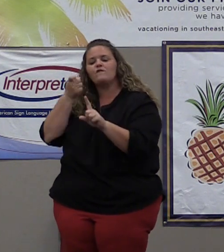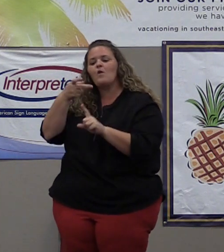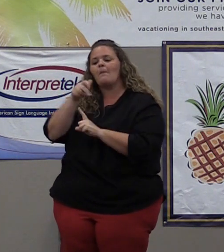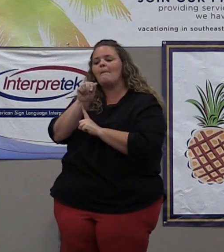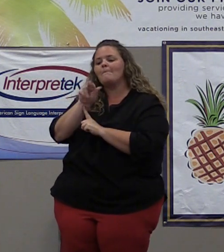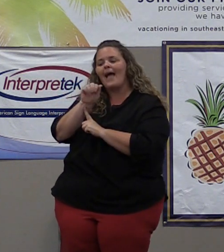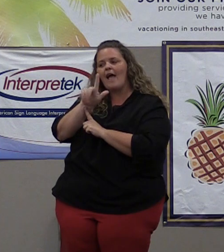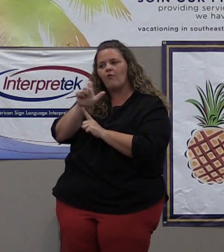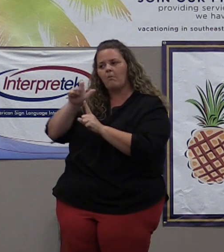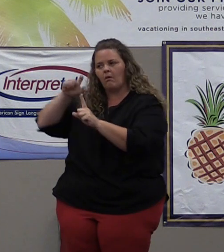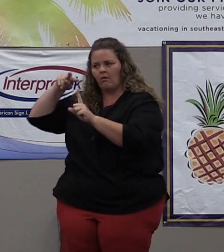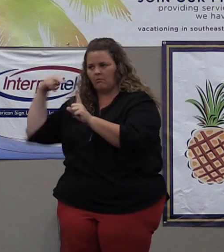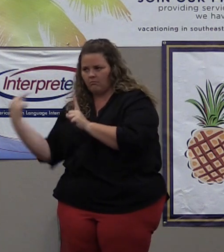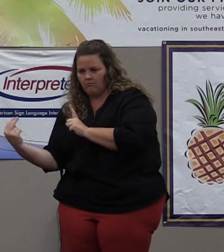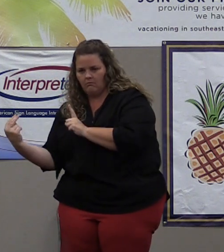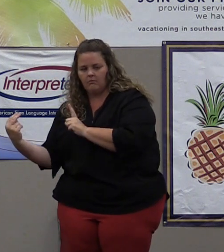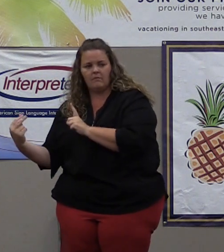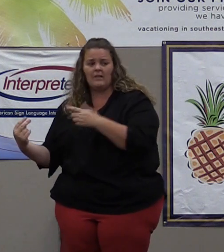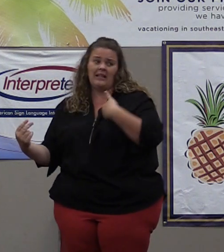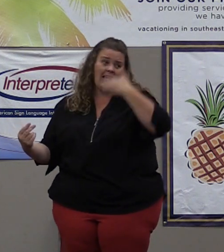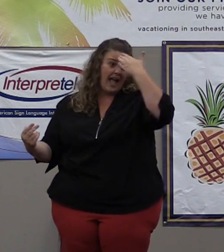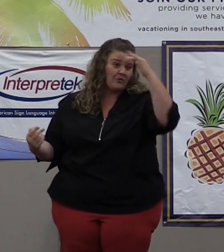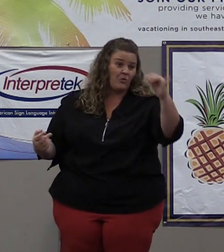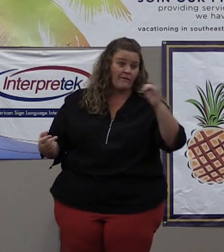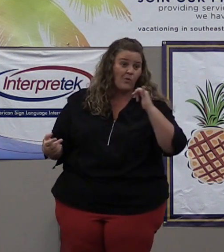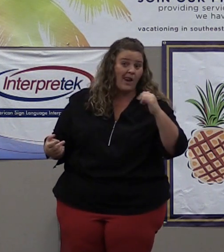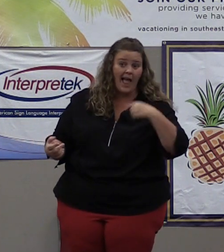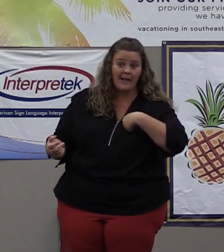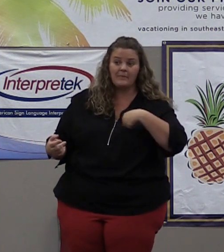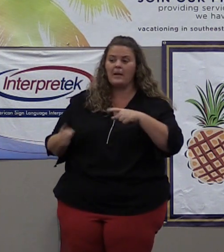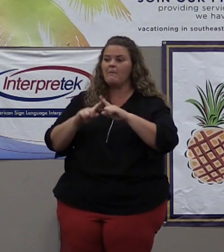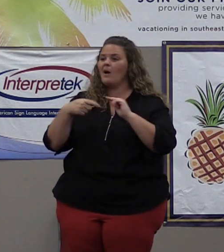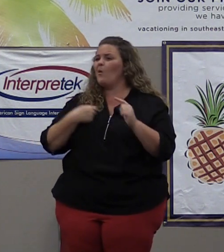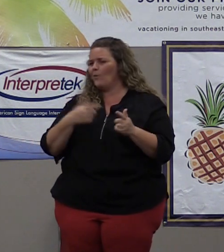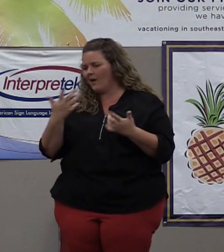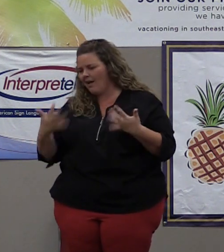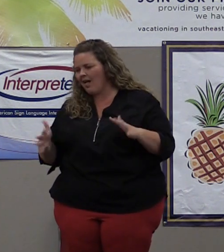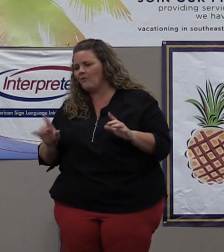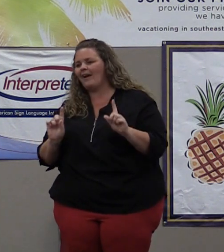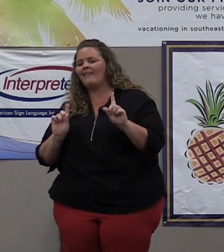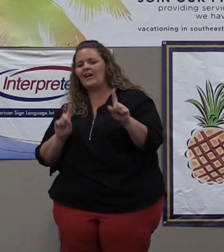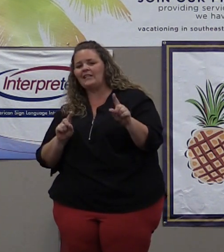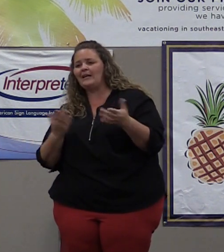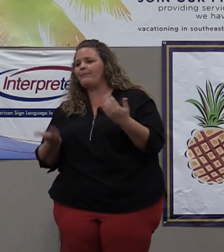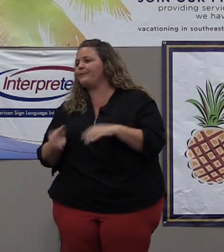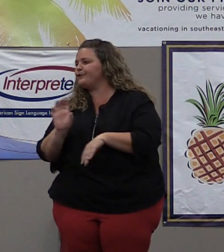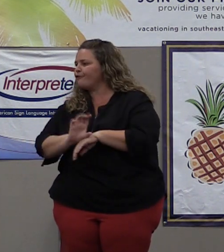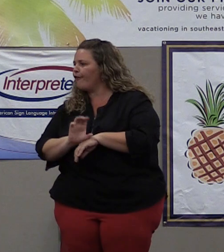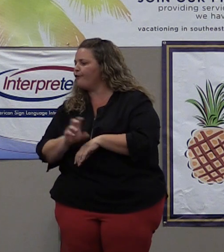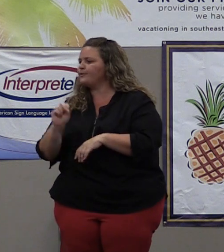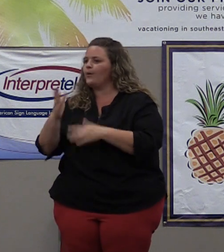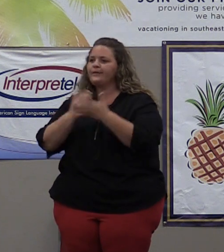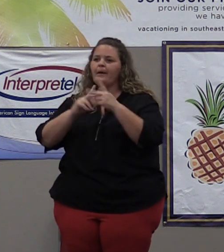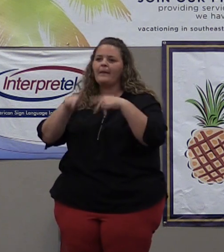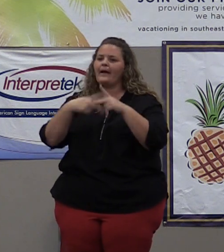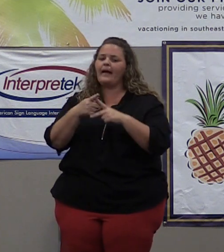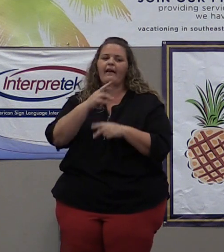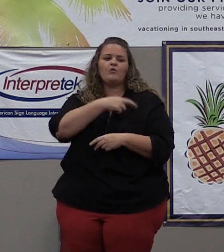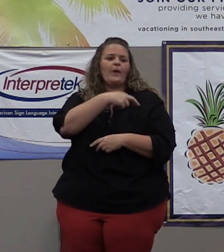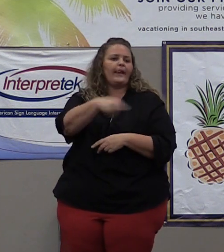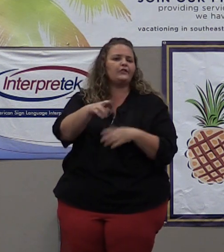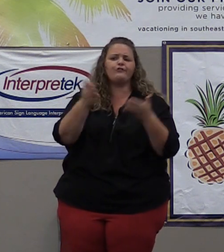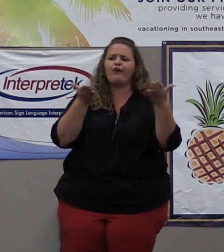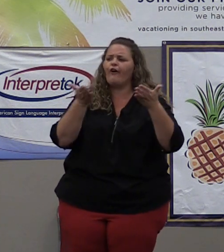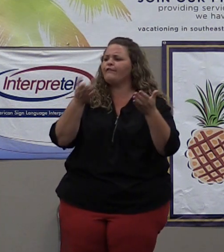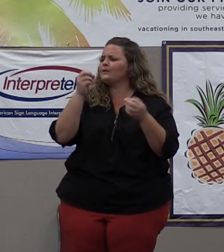of things, where, I mean, I don't know if you're like me, but we have all attended maybe church or some sort of a religious